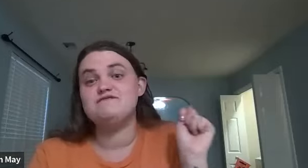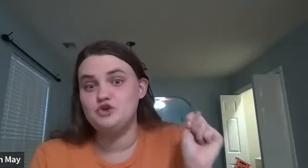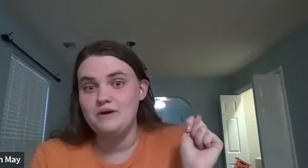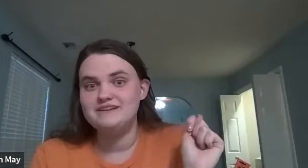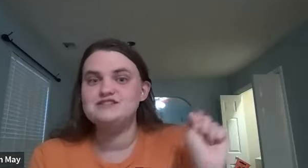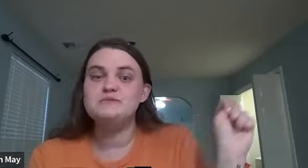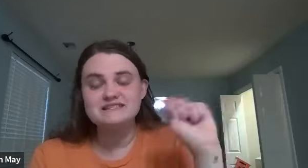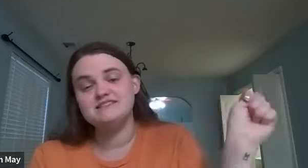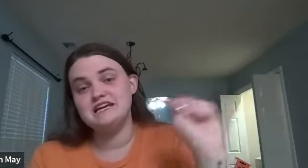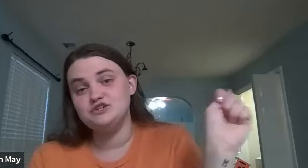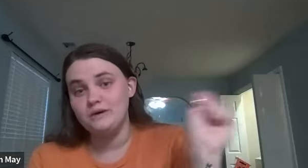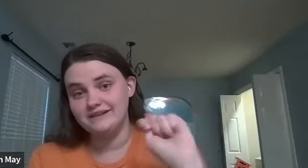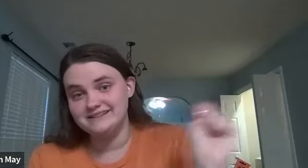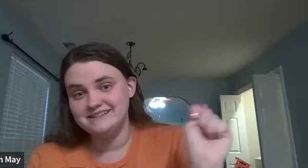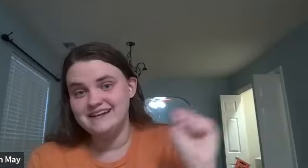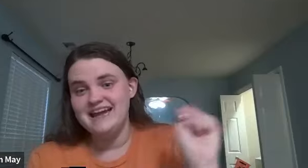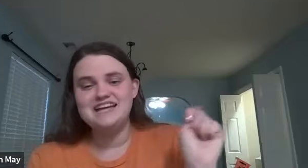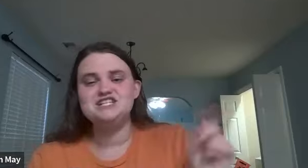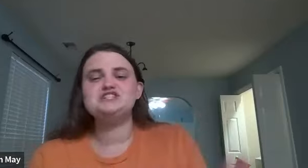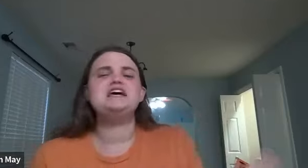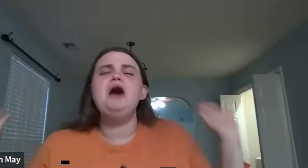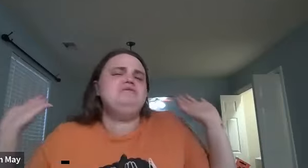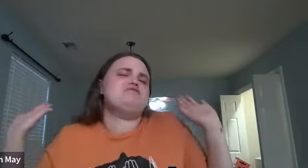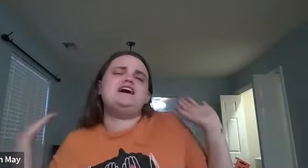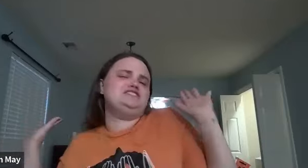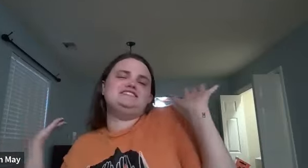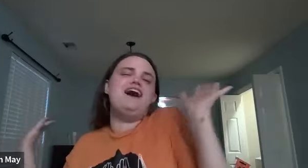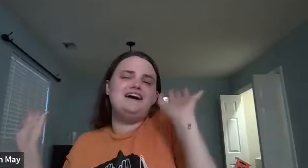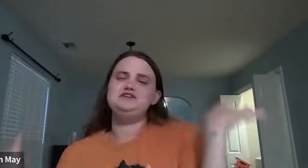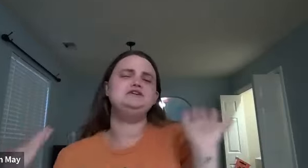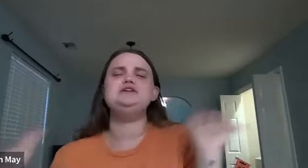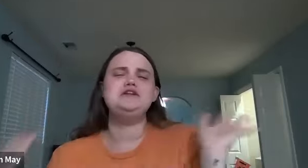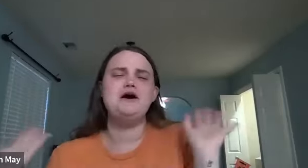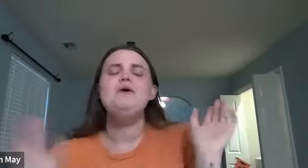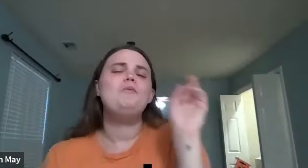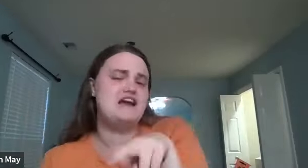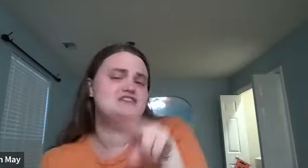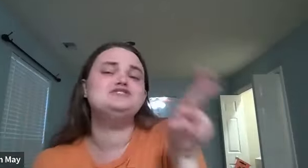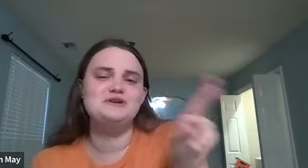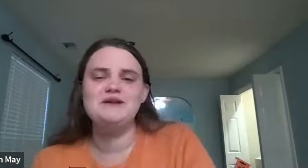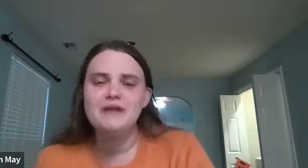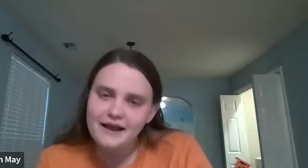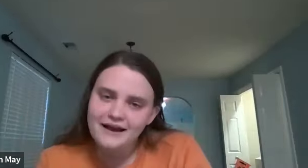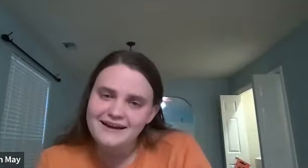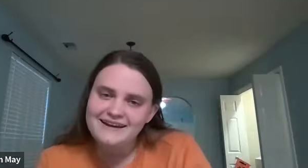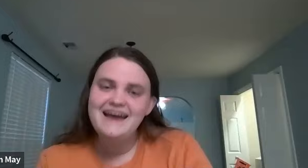for toilet. So you're basically saying toilet. And she's just like, oh no, that's just not, no, restroom. And I'm like, and I